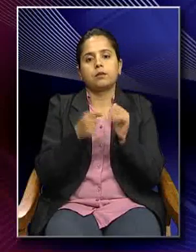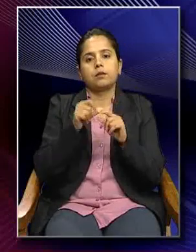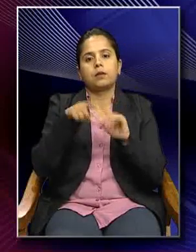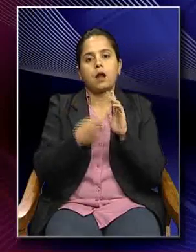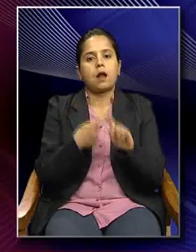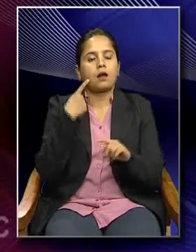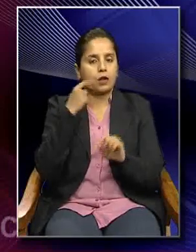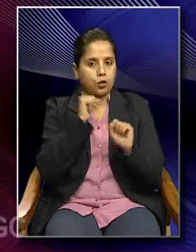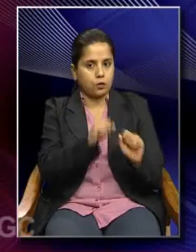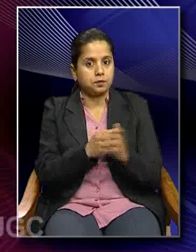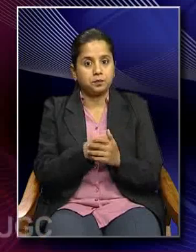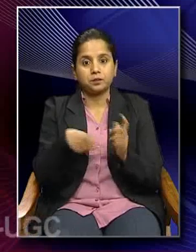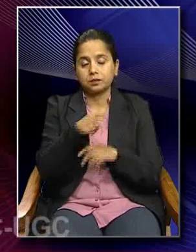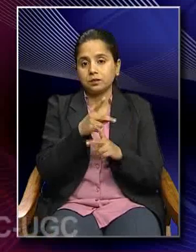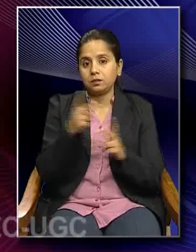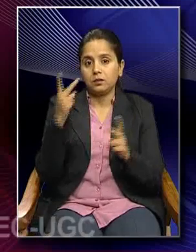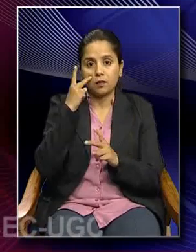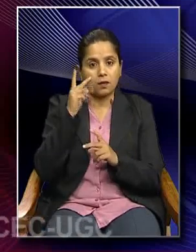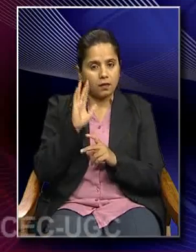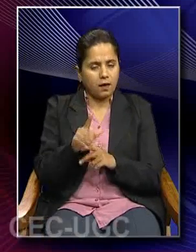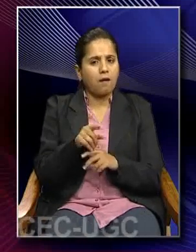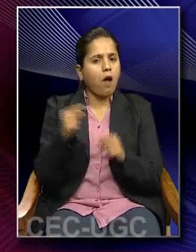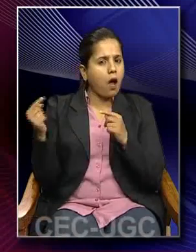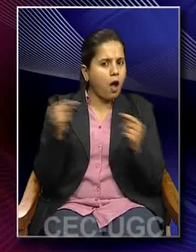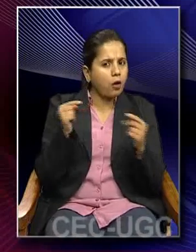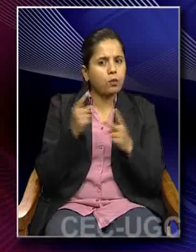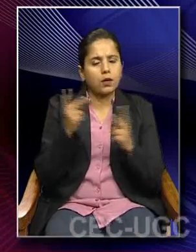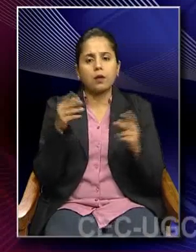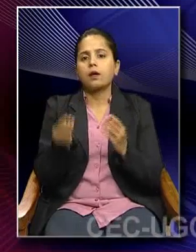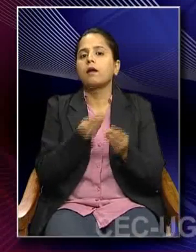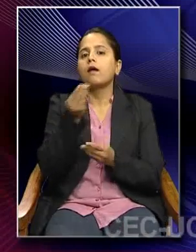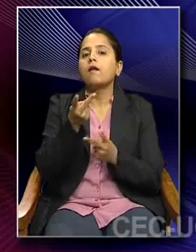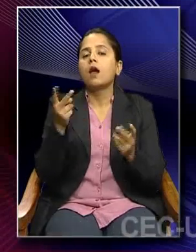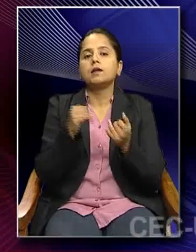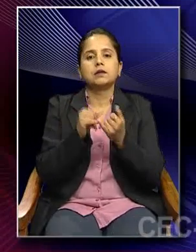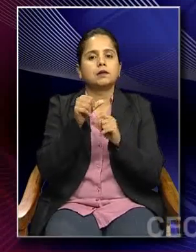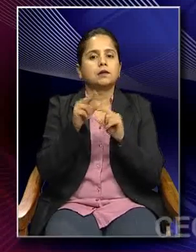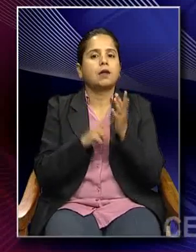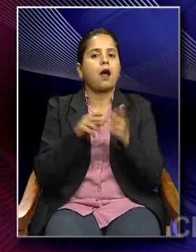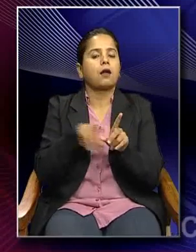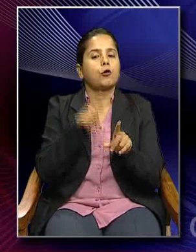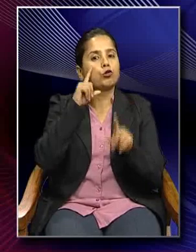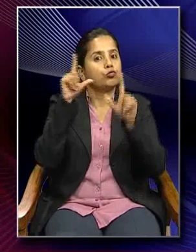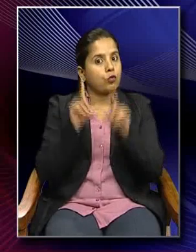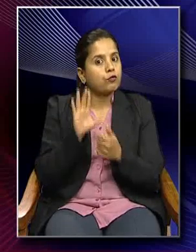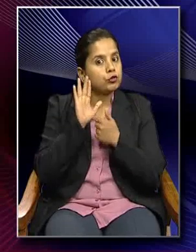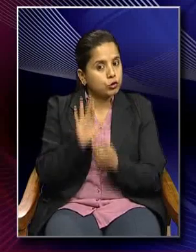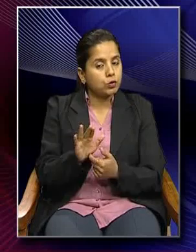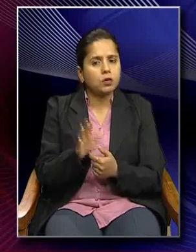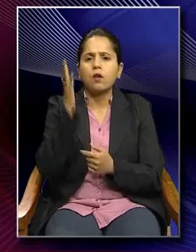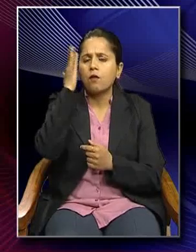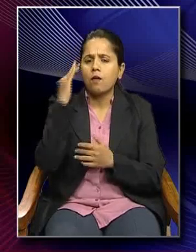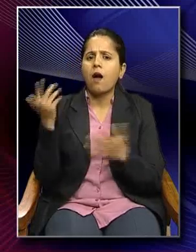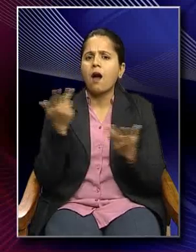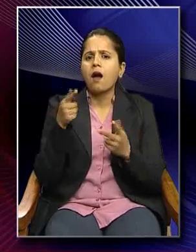So these are the various arguments given by Sankhya to prove that why